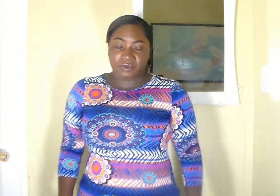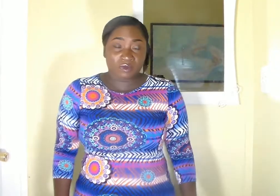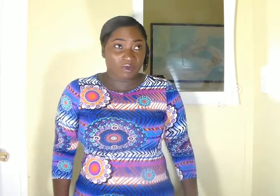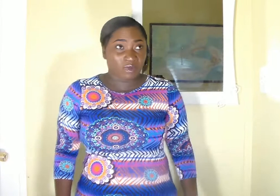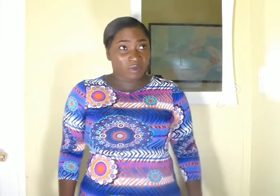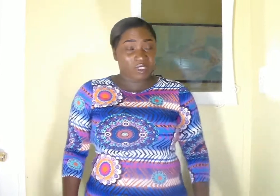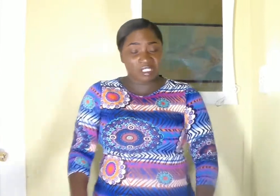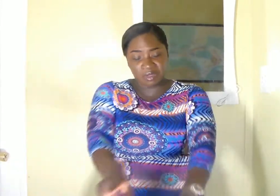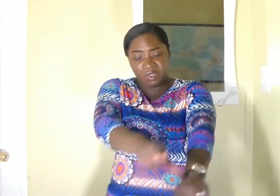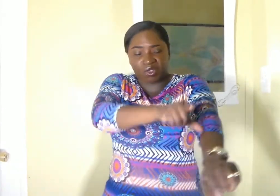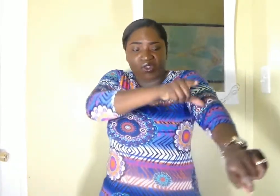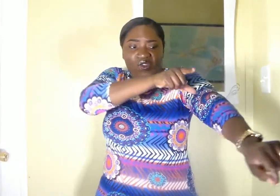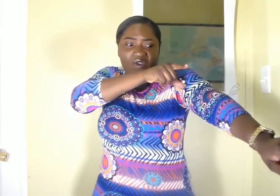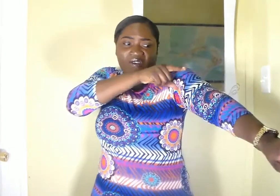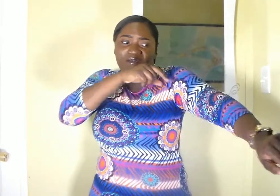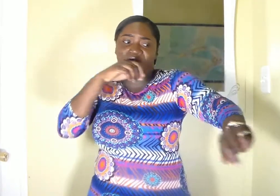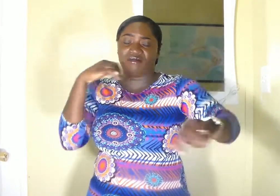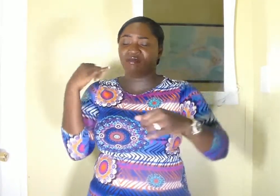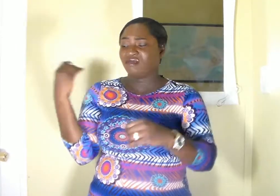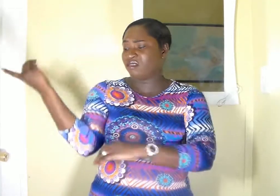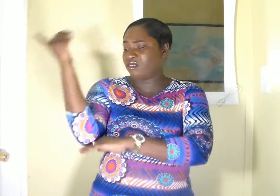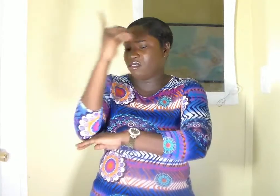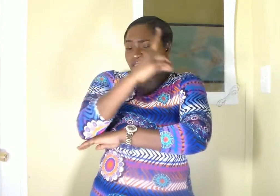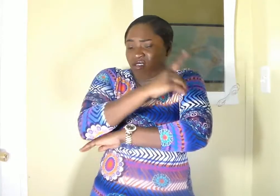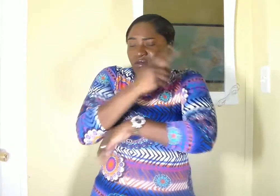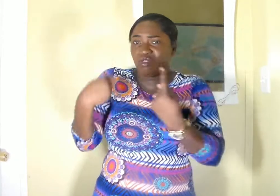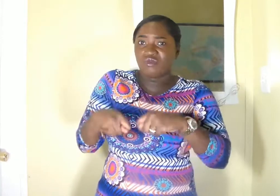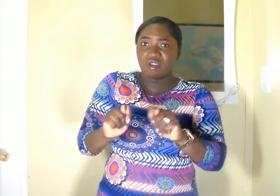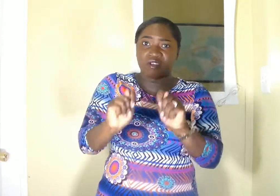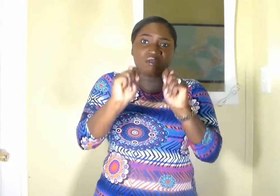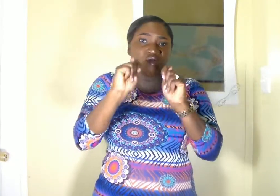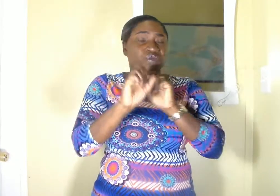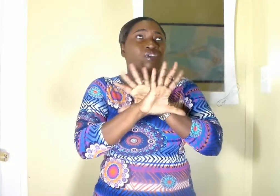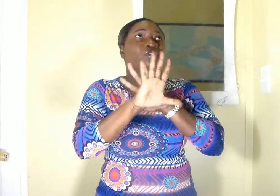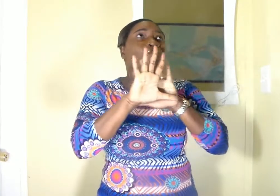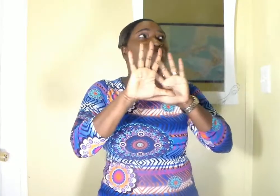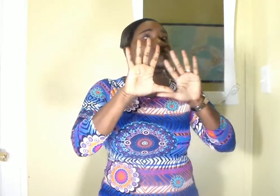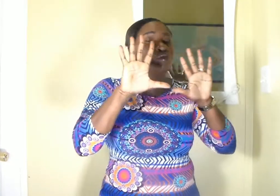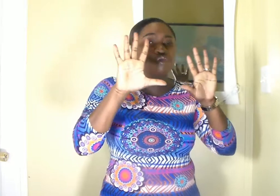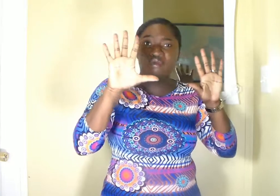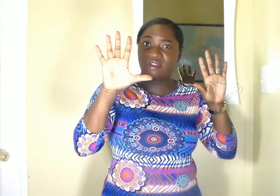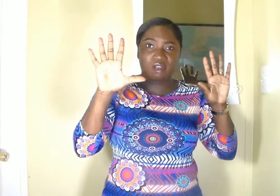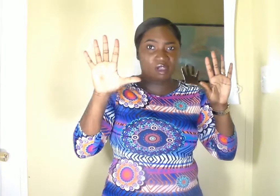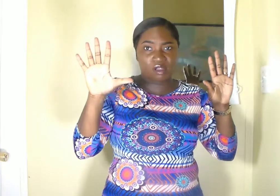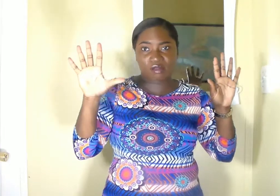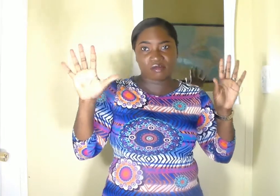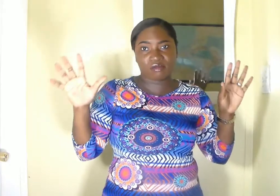It's been a long day and I'm trying to figure it out